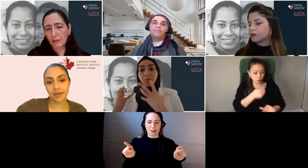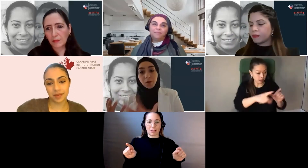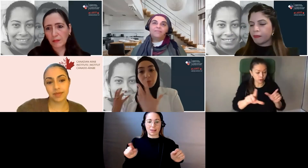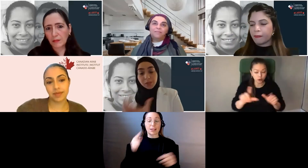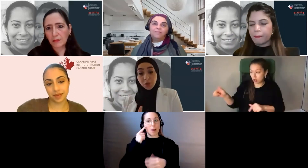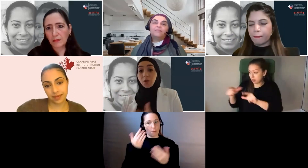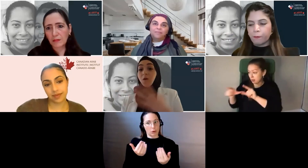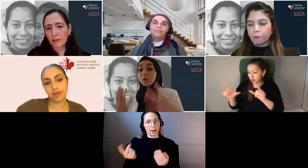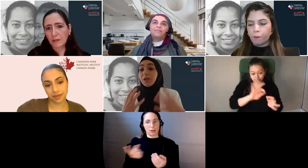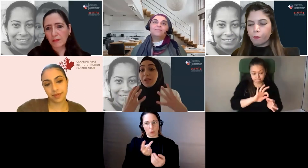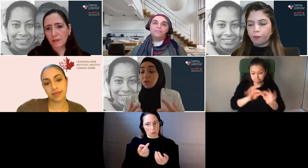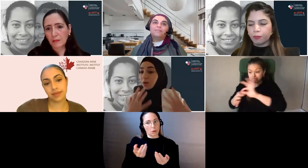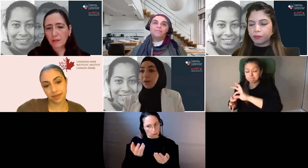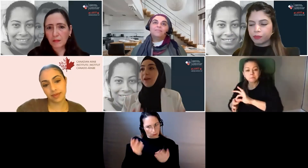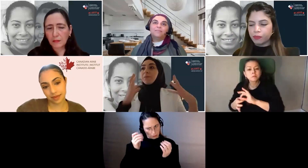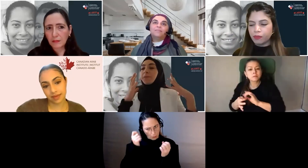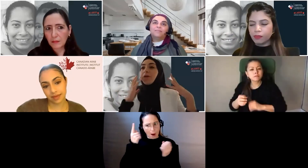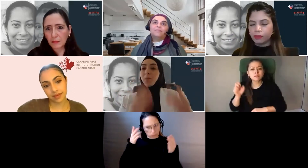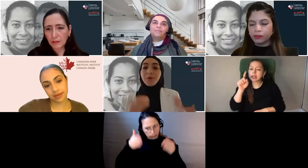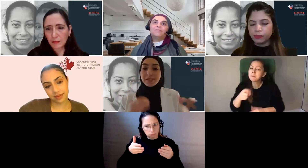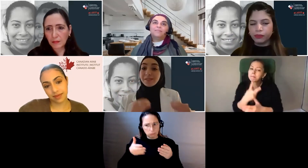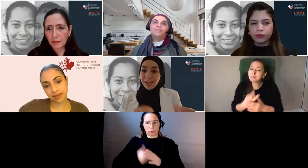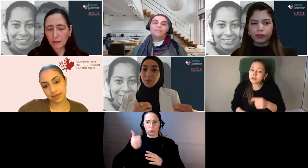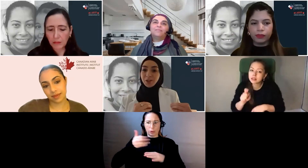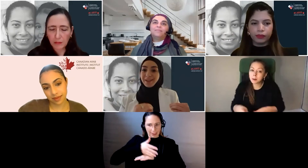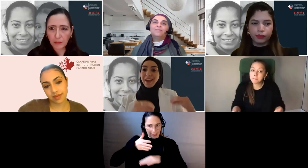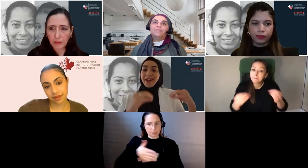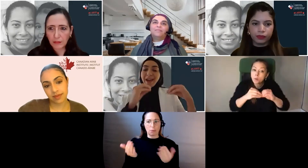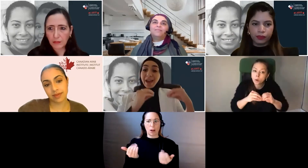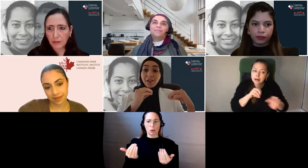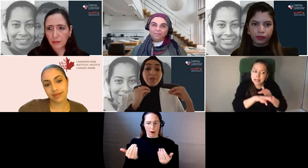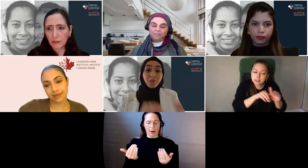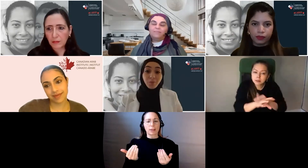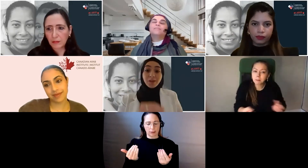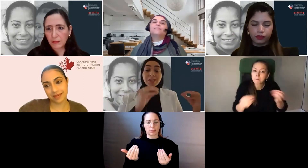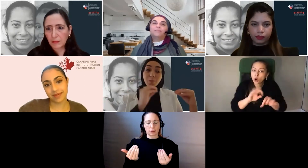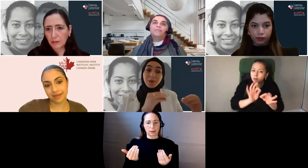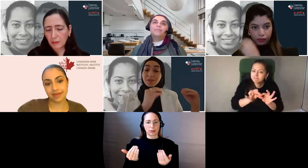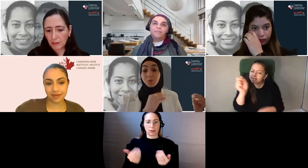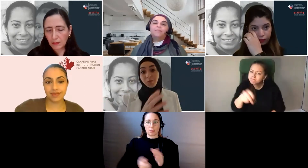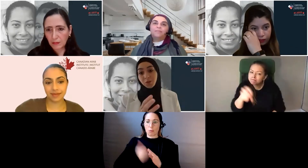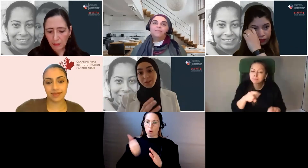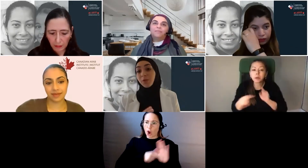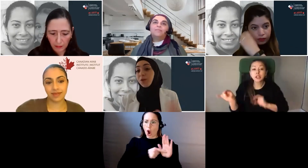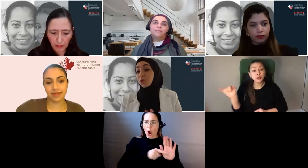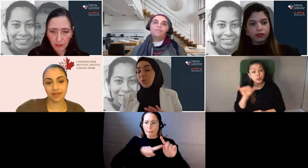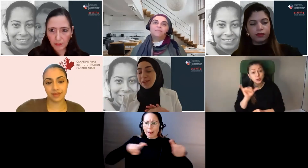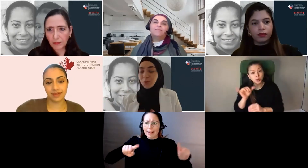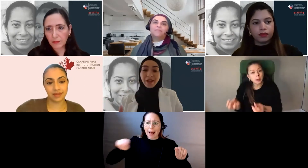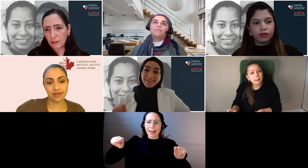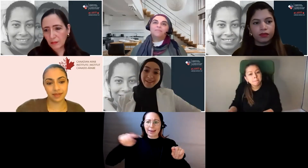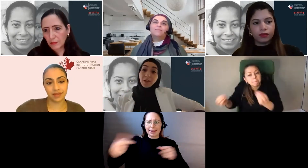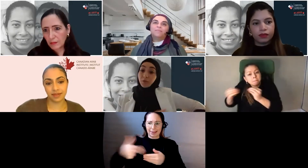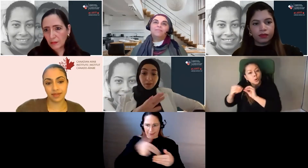and more interpretation. Also, we need really representation and diverse mental health professional, which we